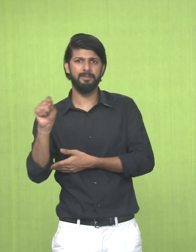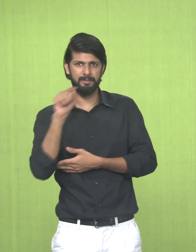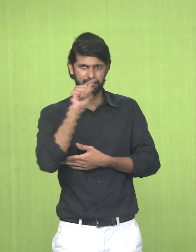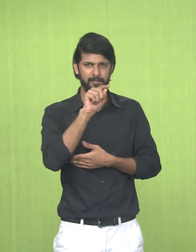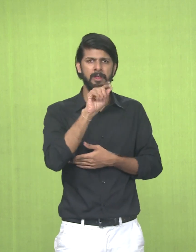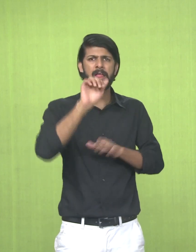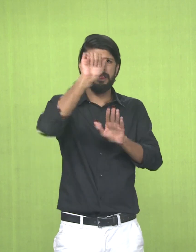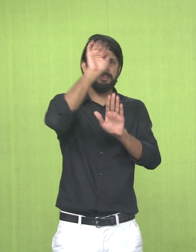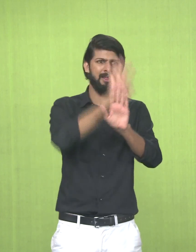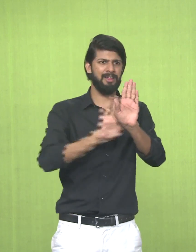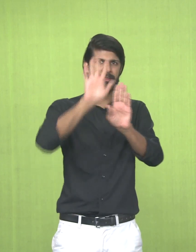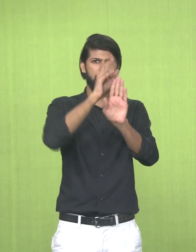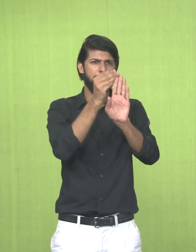Lord Buddha was born in Lumbini,